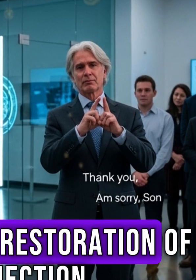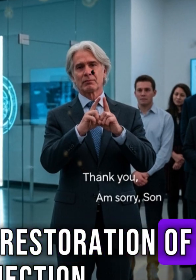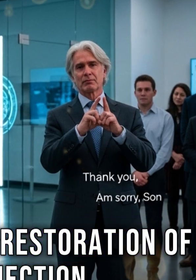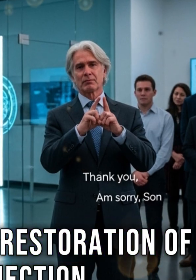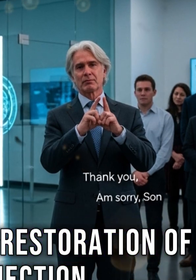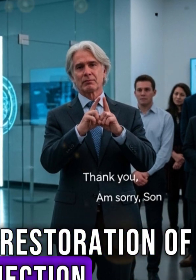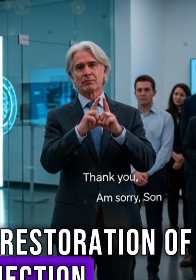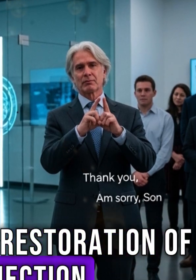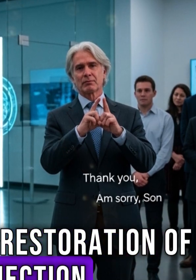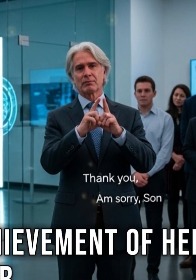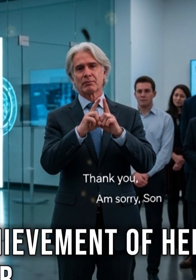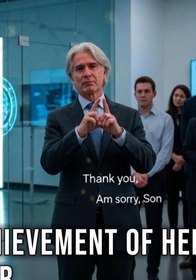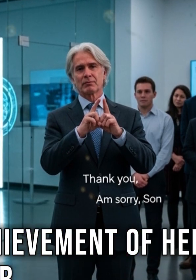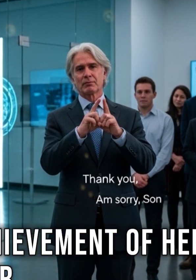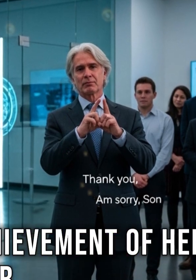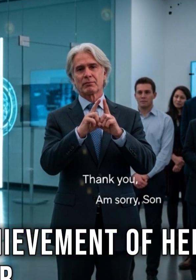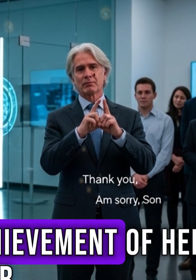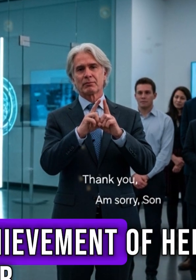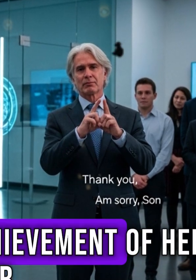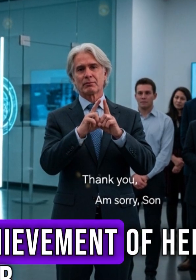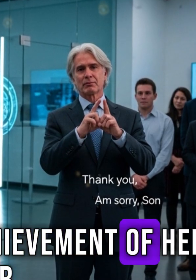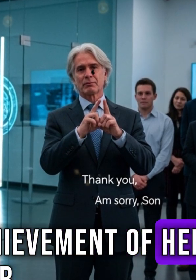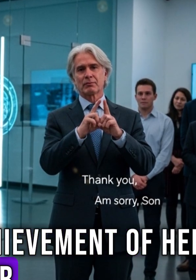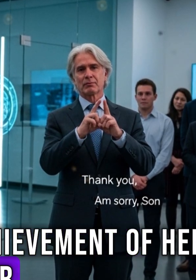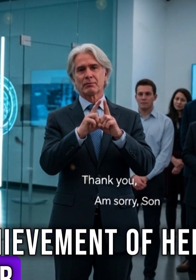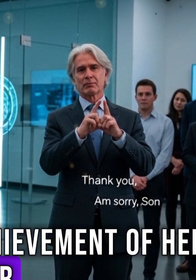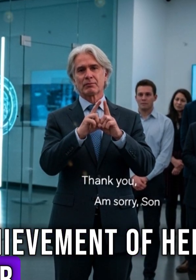of human connection was the greatest achievement of her career.